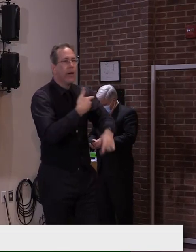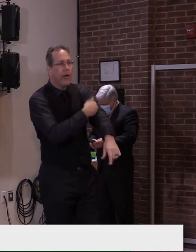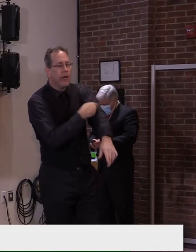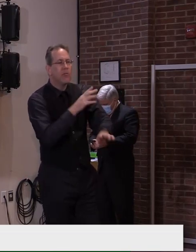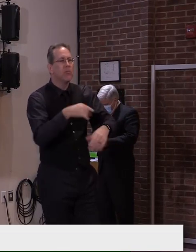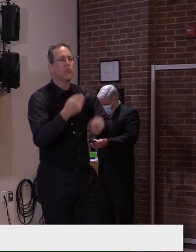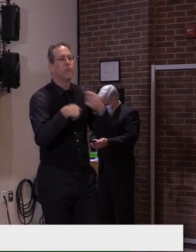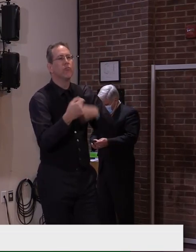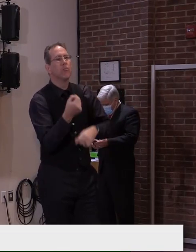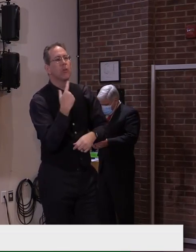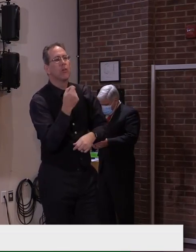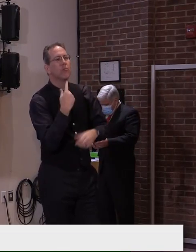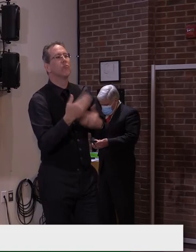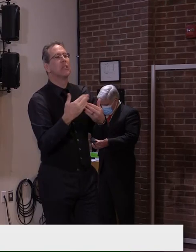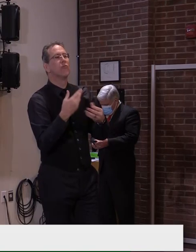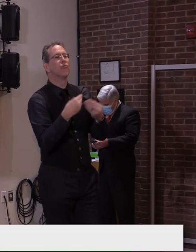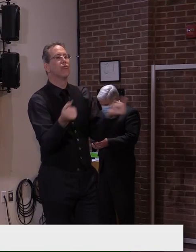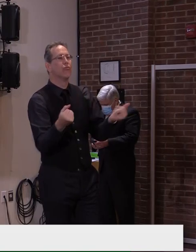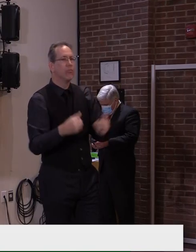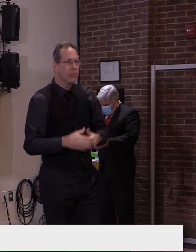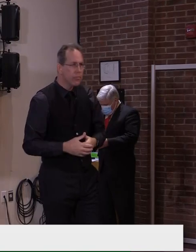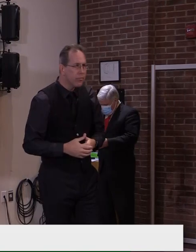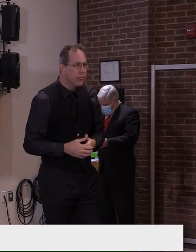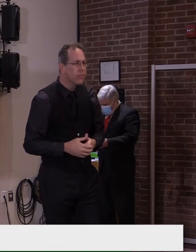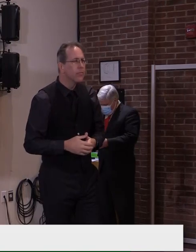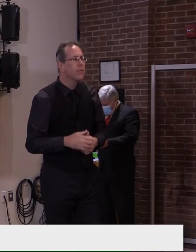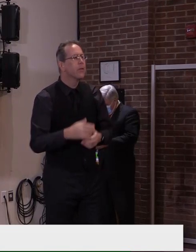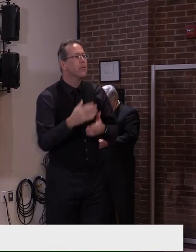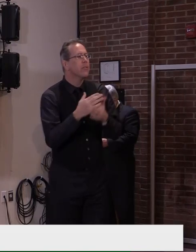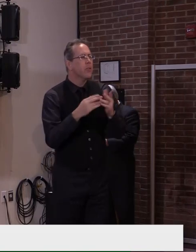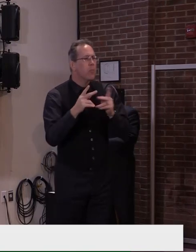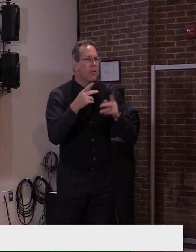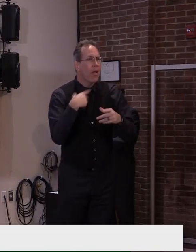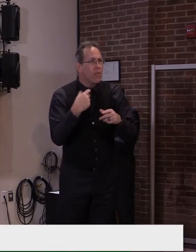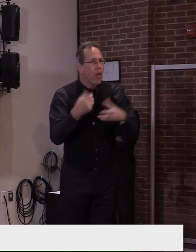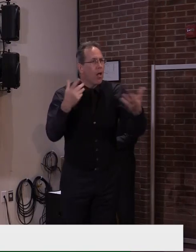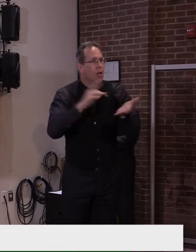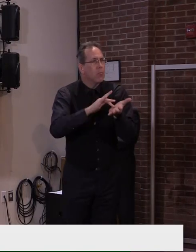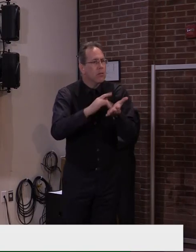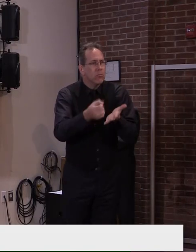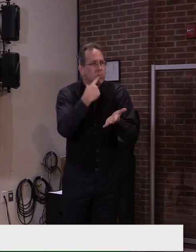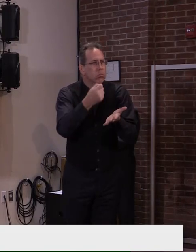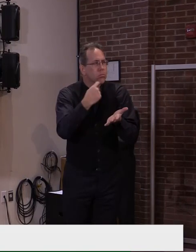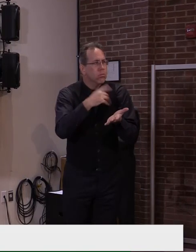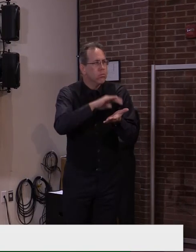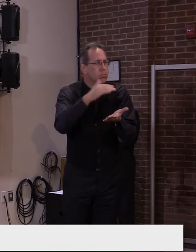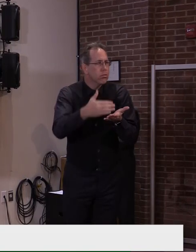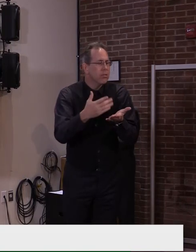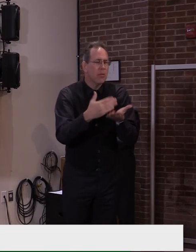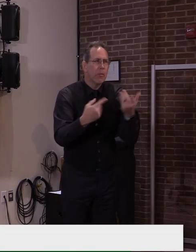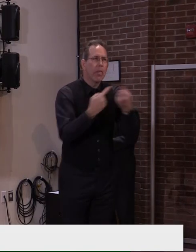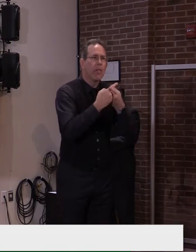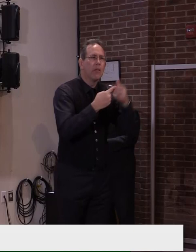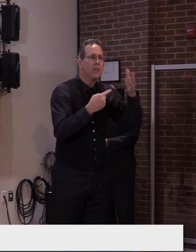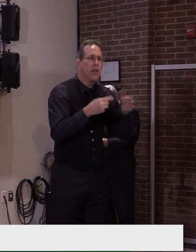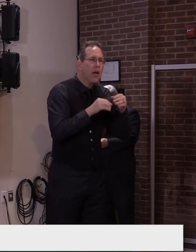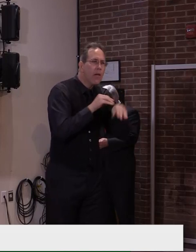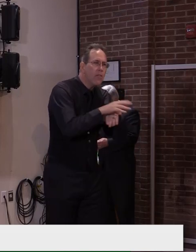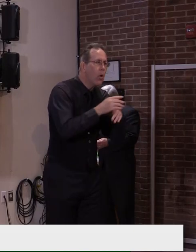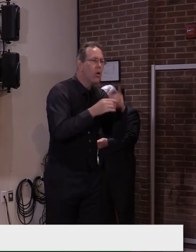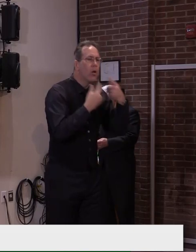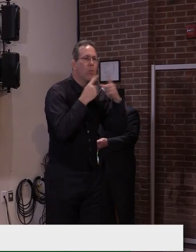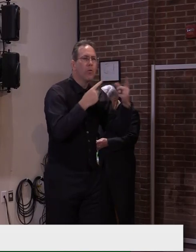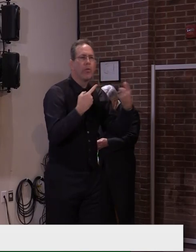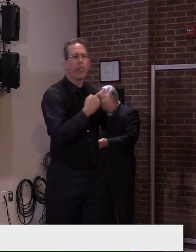a interaction, and hence a contraindication to taking Paxlovid, there may be many people